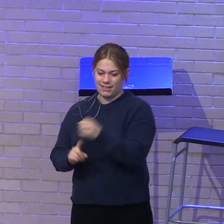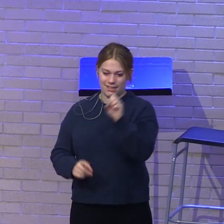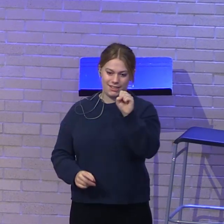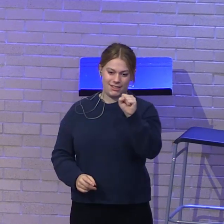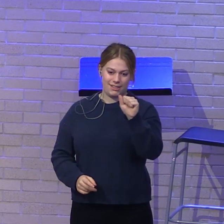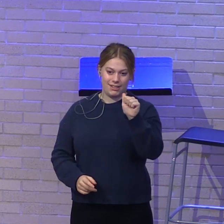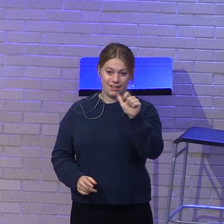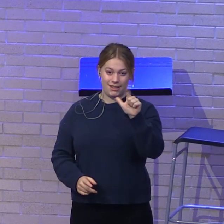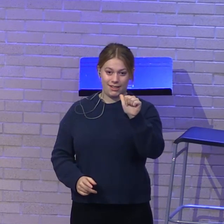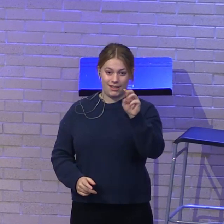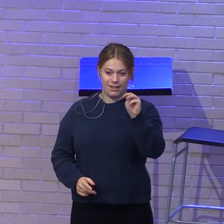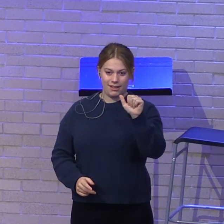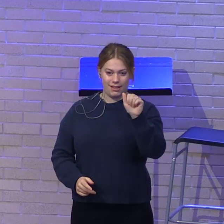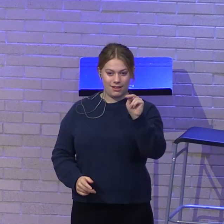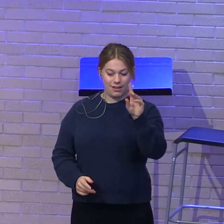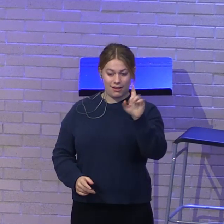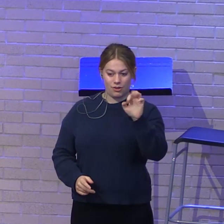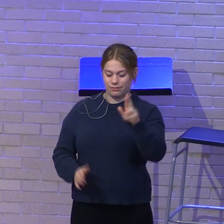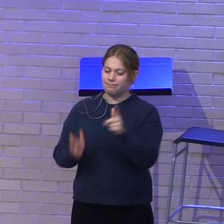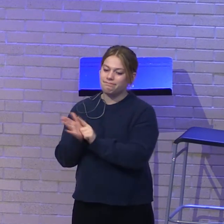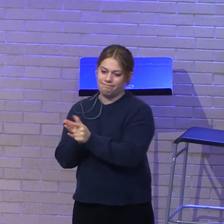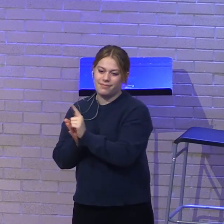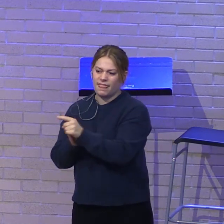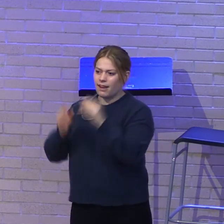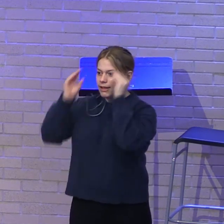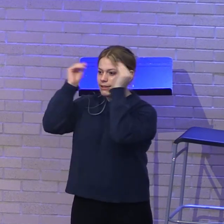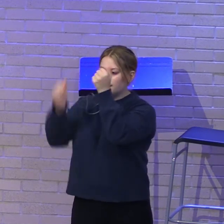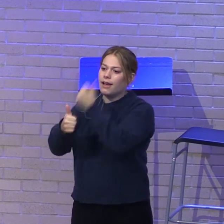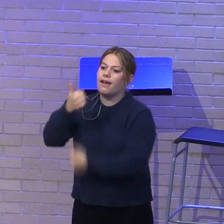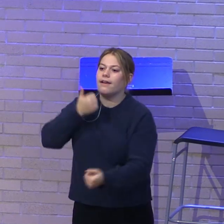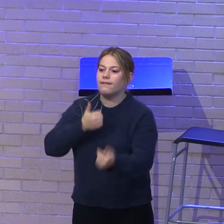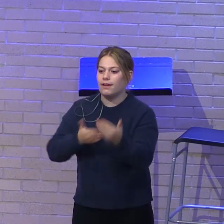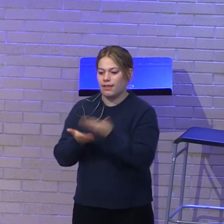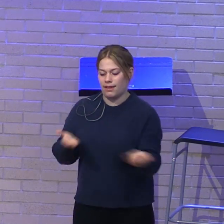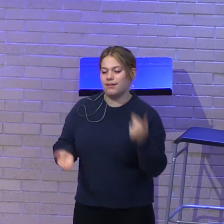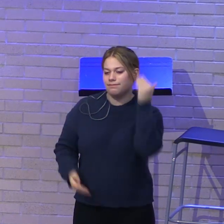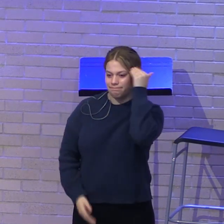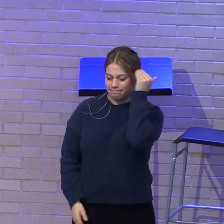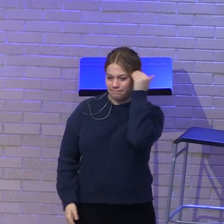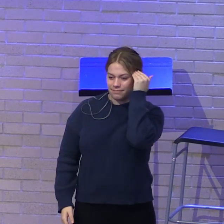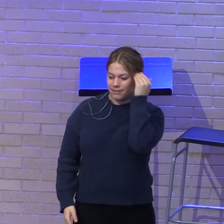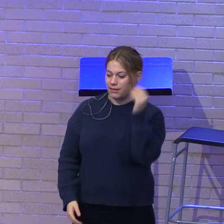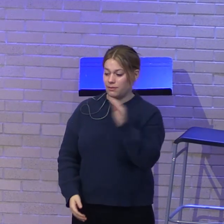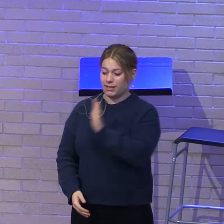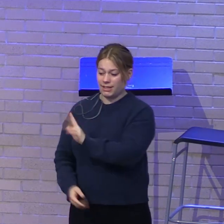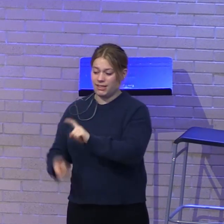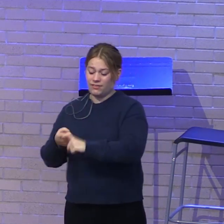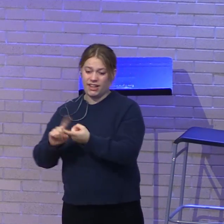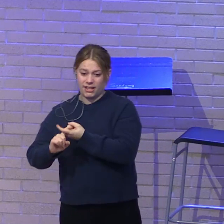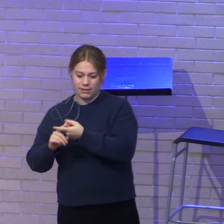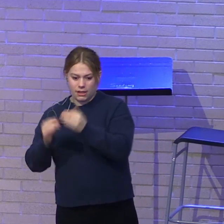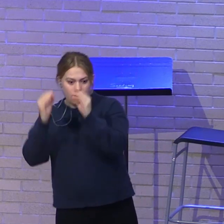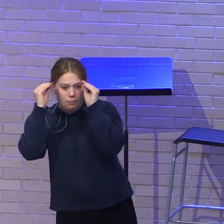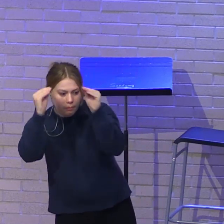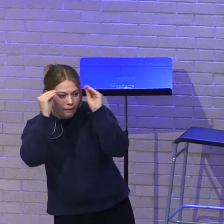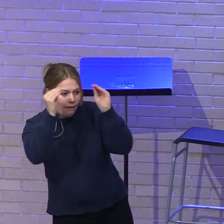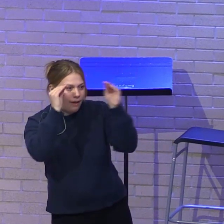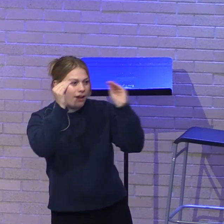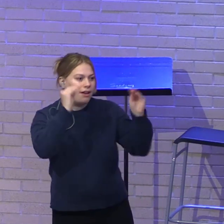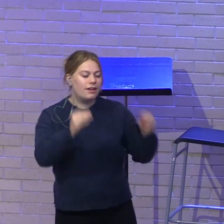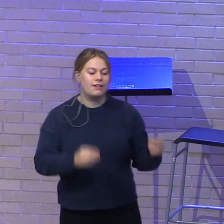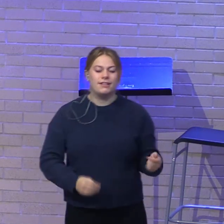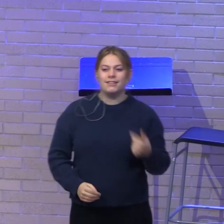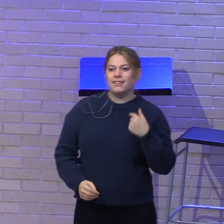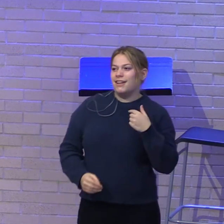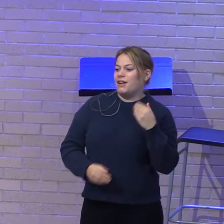I try to tell him everything I know, and I hear him share it with all of his friends, and it gives me some hope for the next generation that they may grow